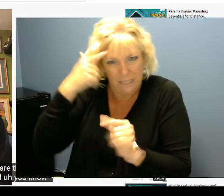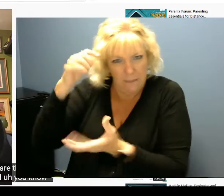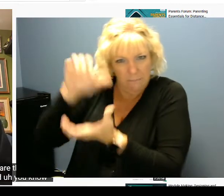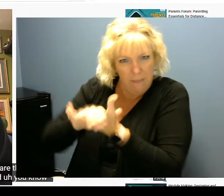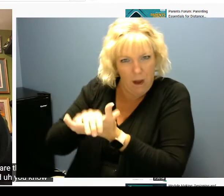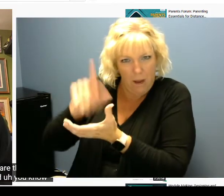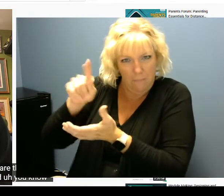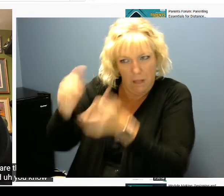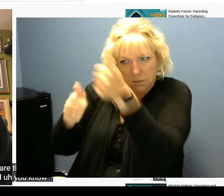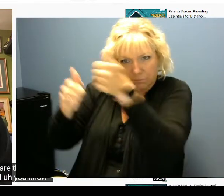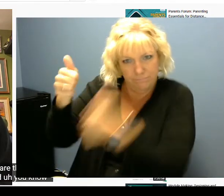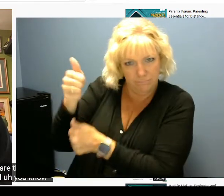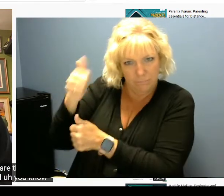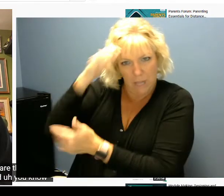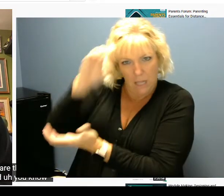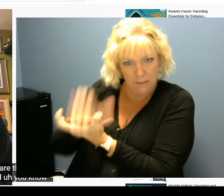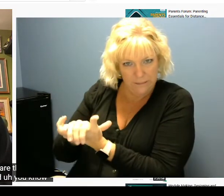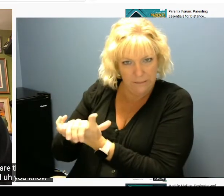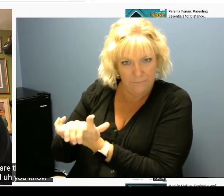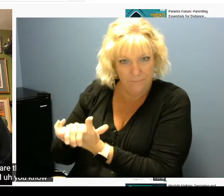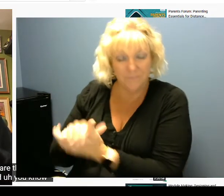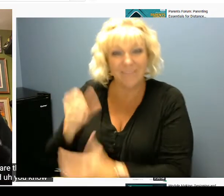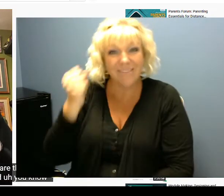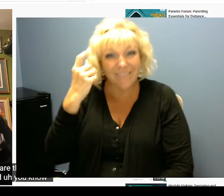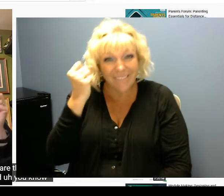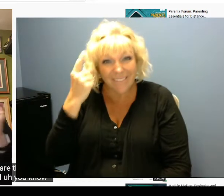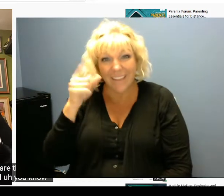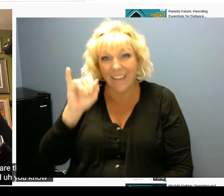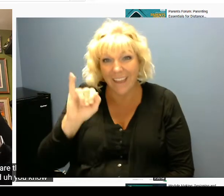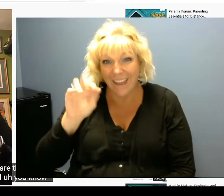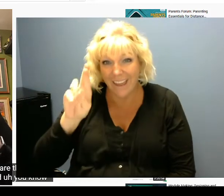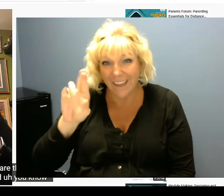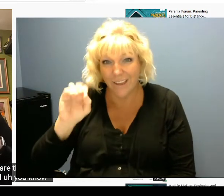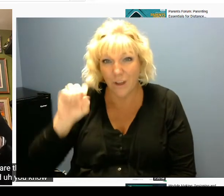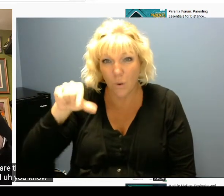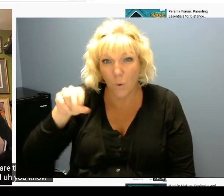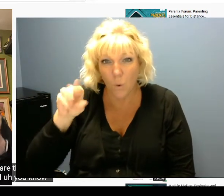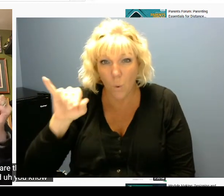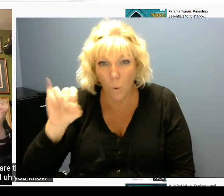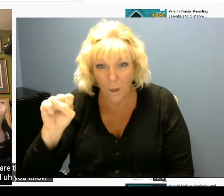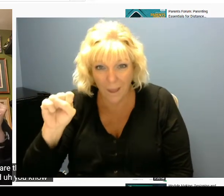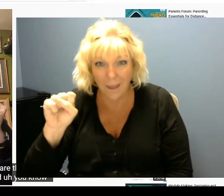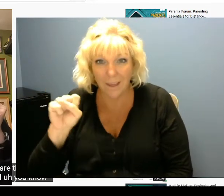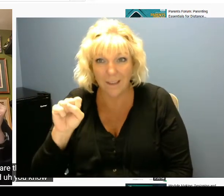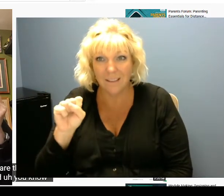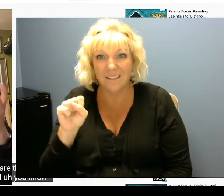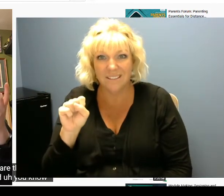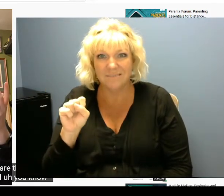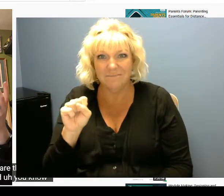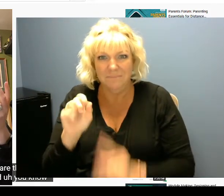this community, women are the owners of the land and the soil. This is a good,